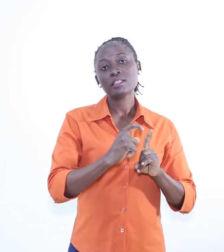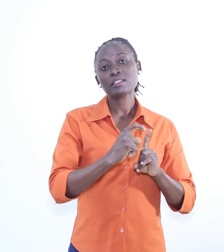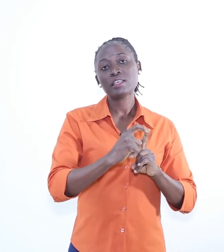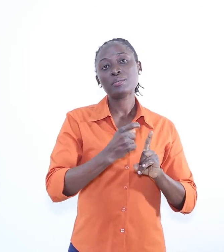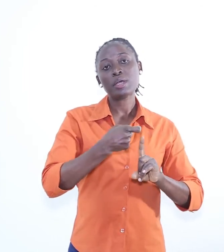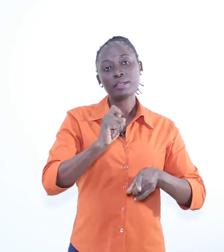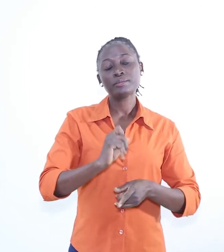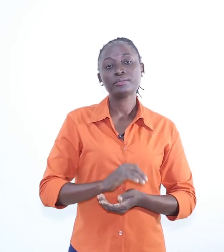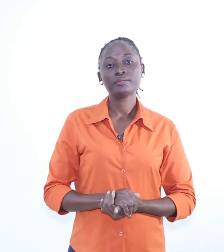December.